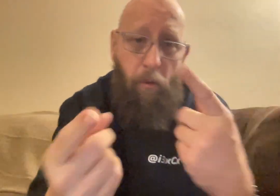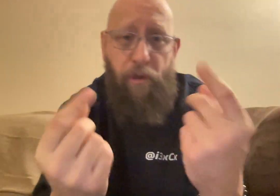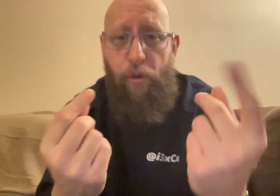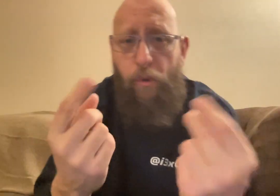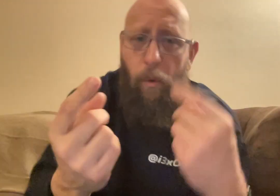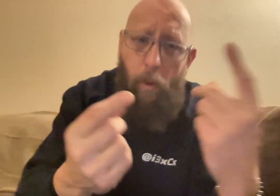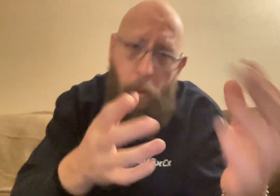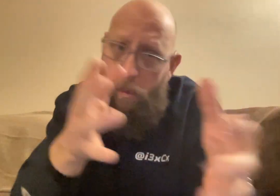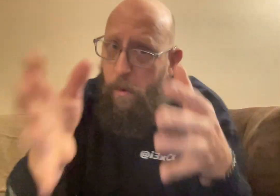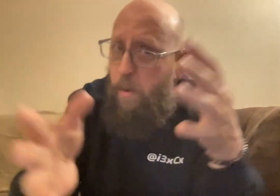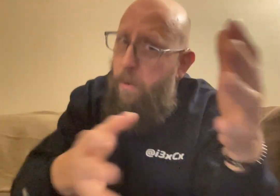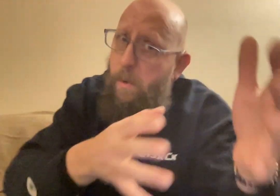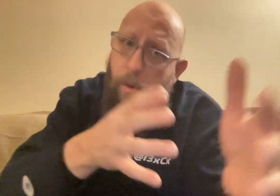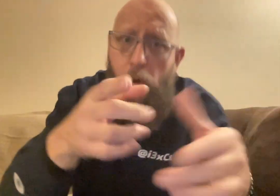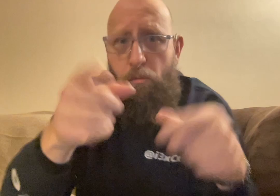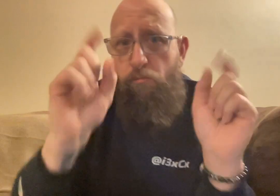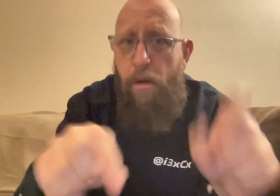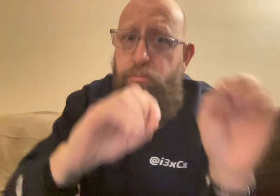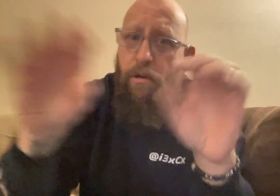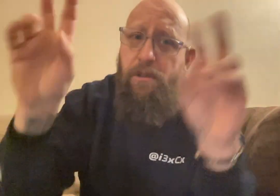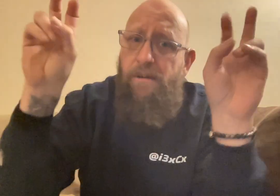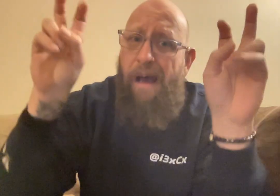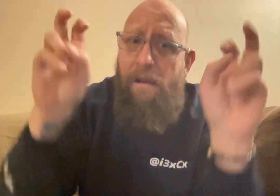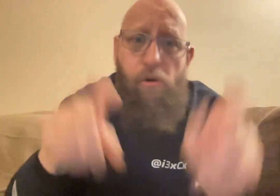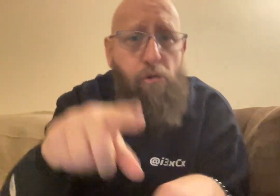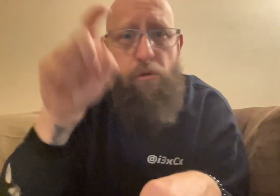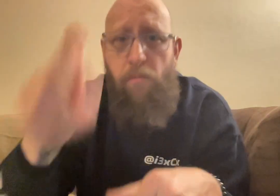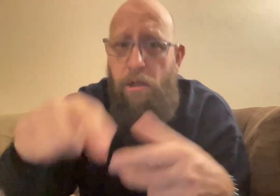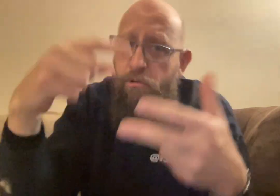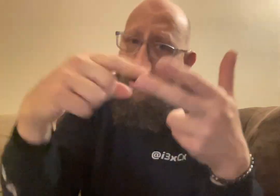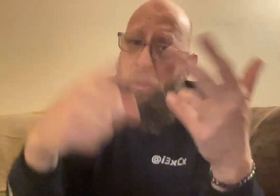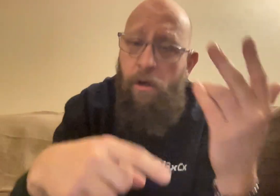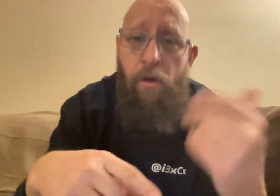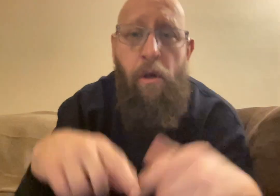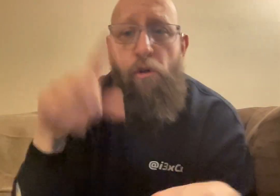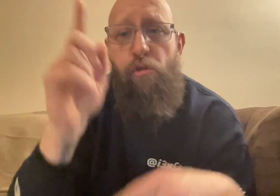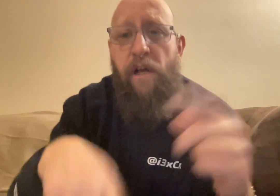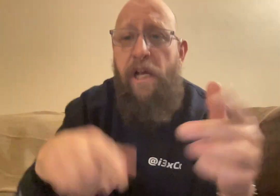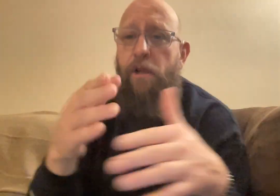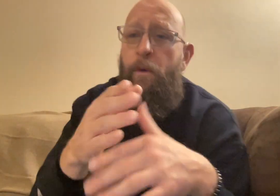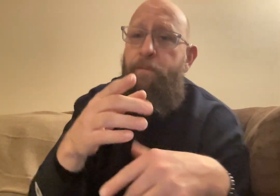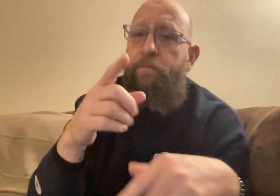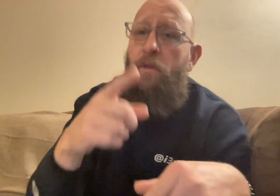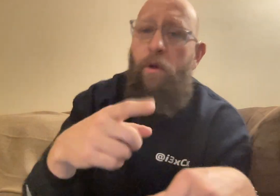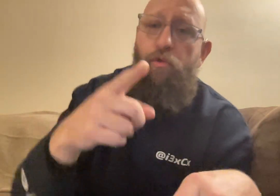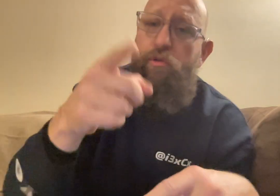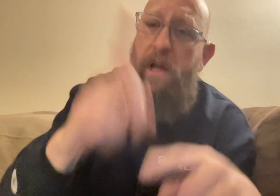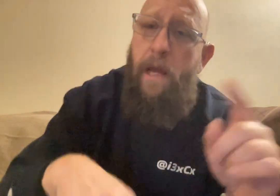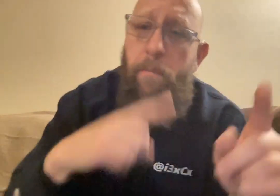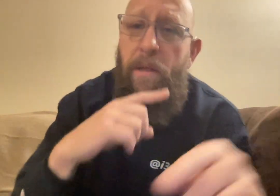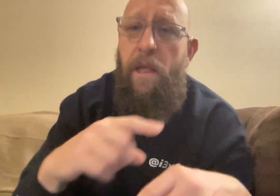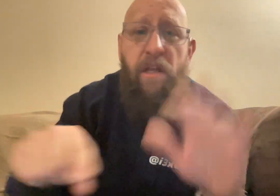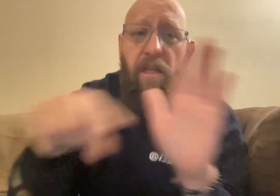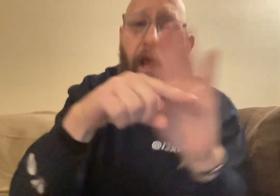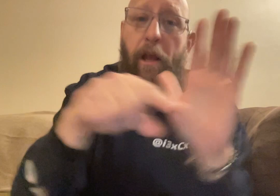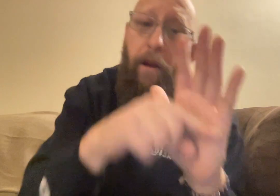what to do. My title, you must you can't. You can't be